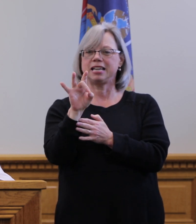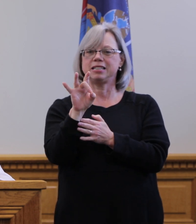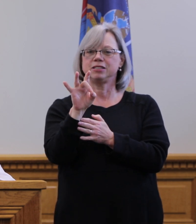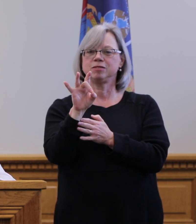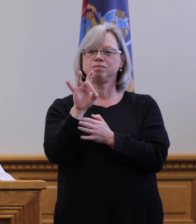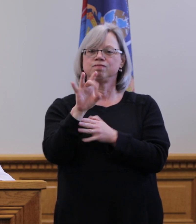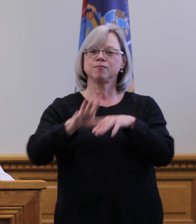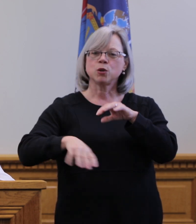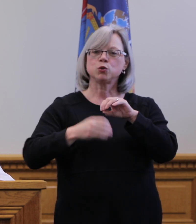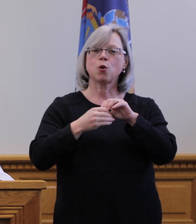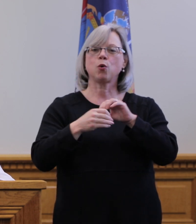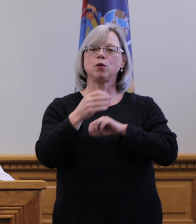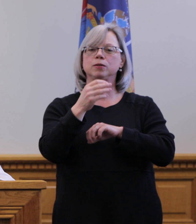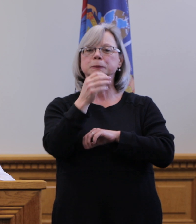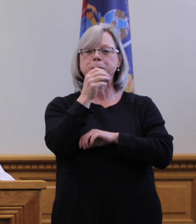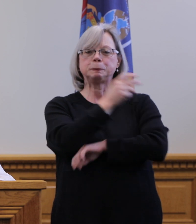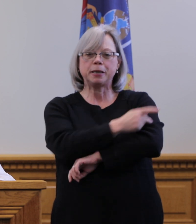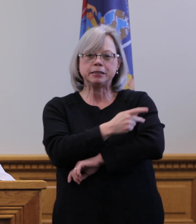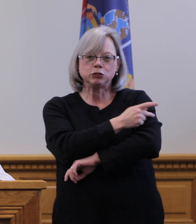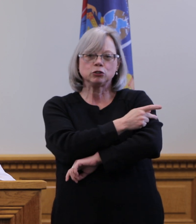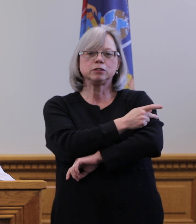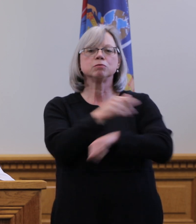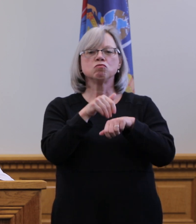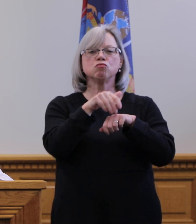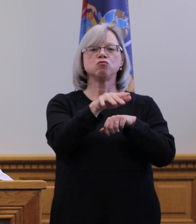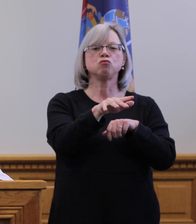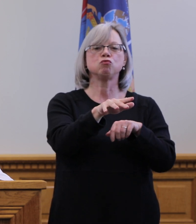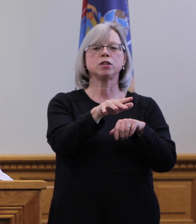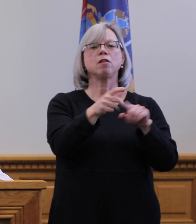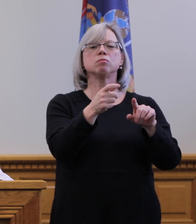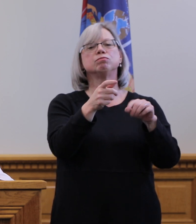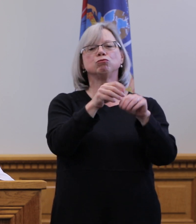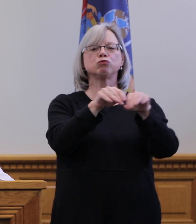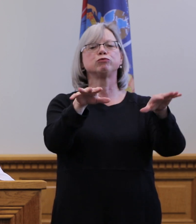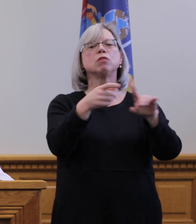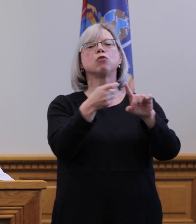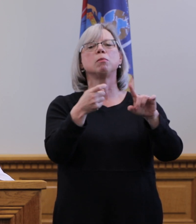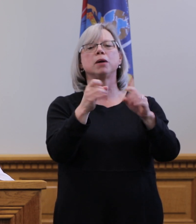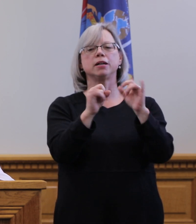193,578. Total patients released from isolation,